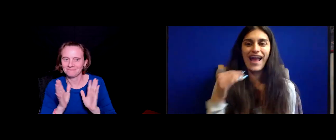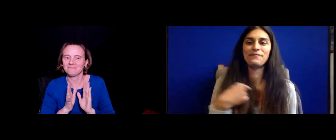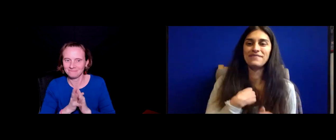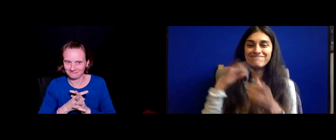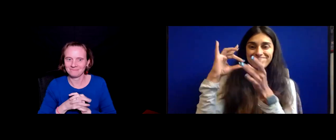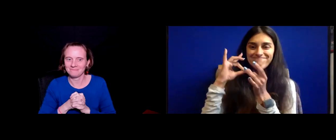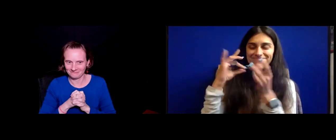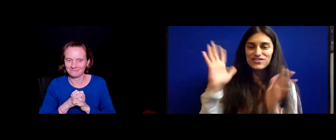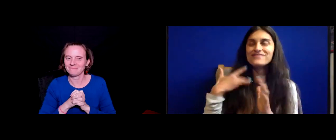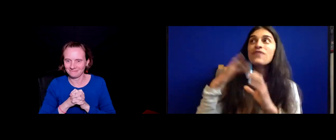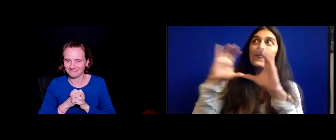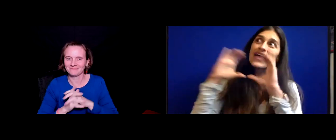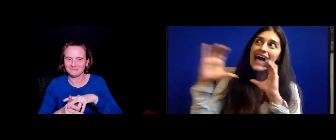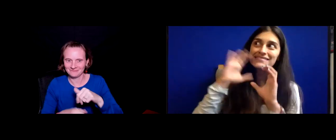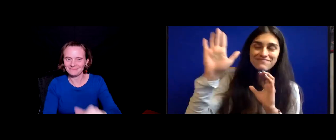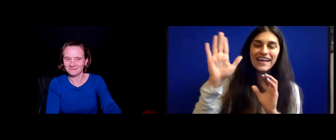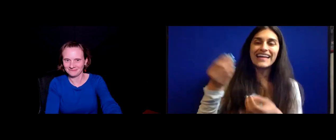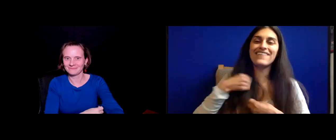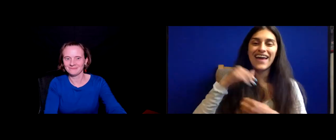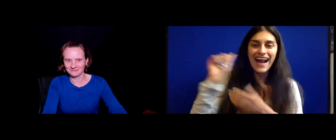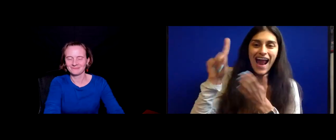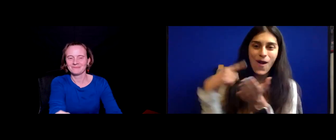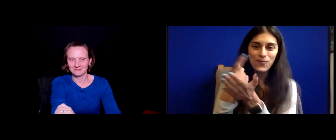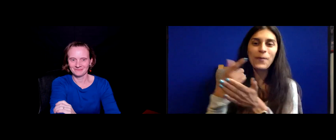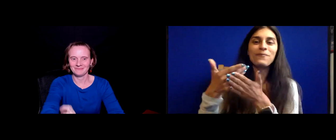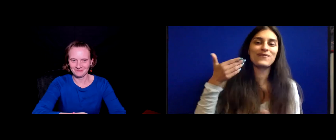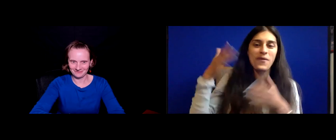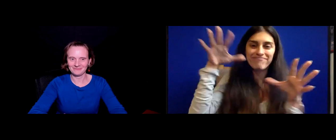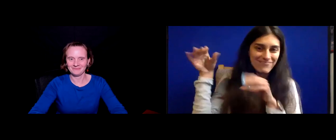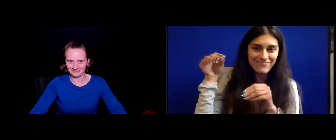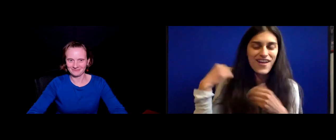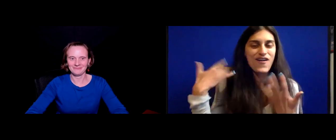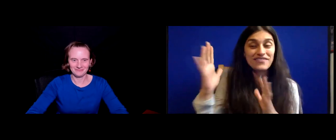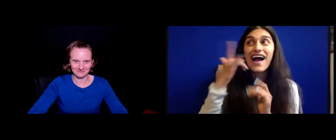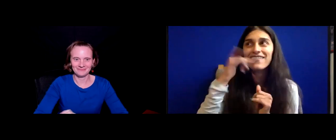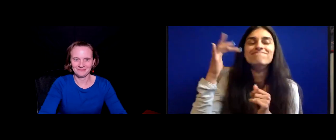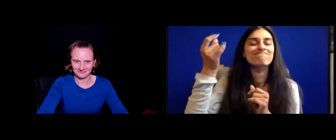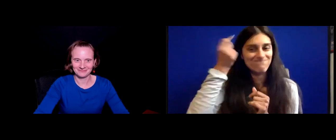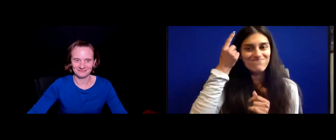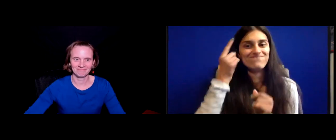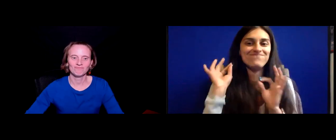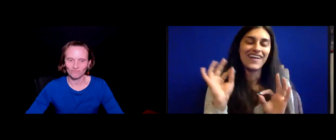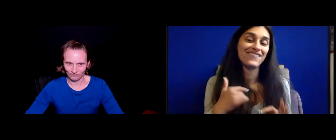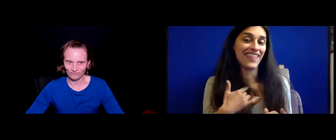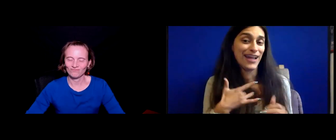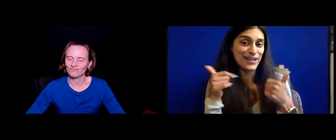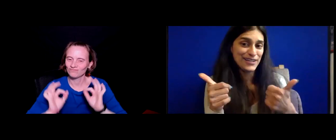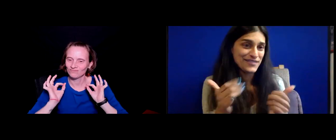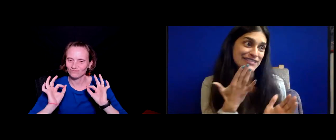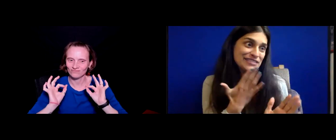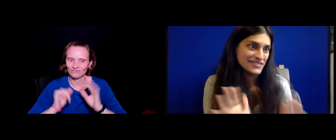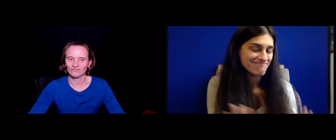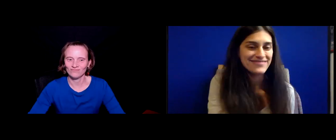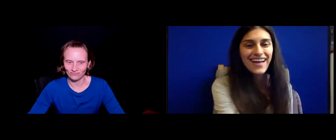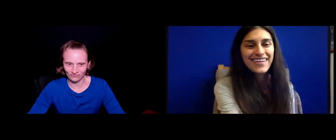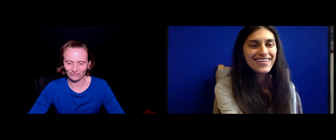Yes, it did. I'm so glad it came back on. You know, I put out my request out there, and luckily the electricity